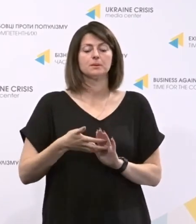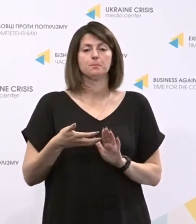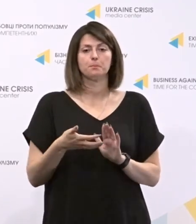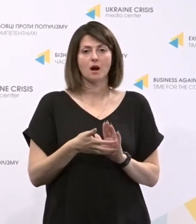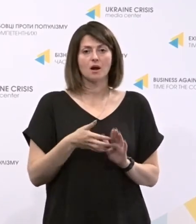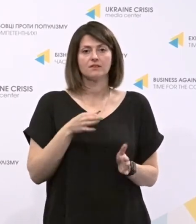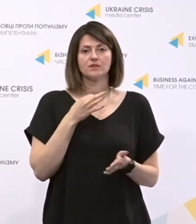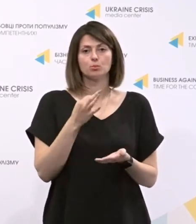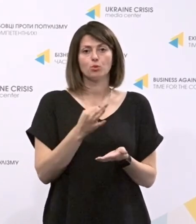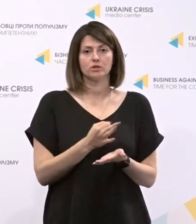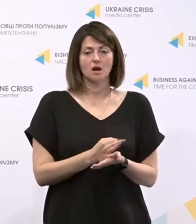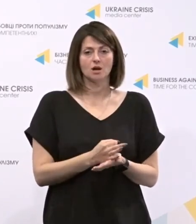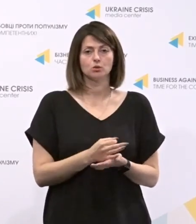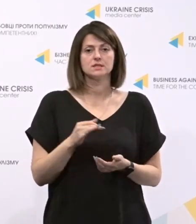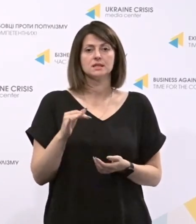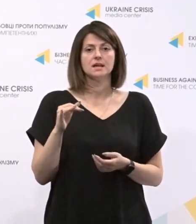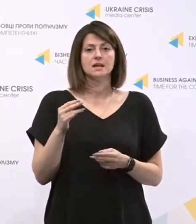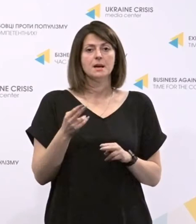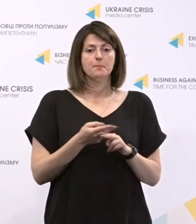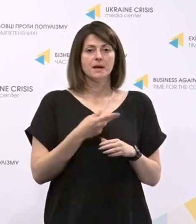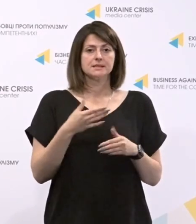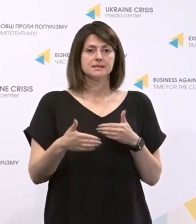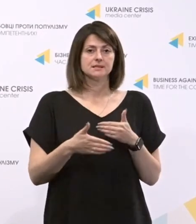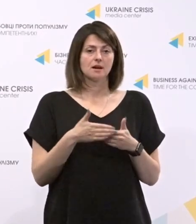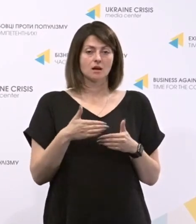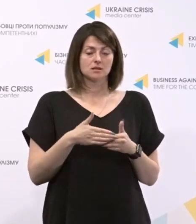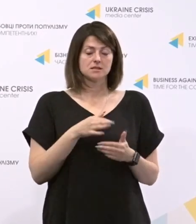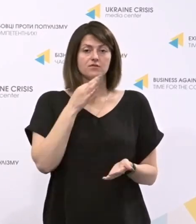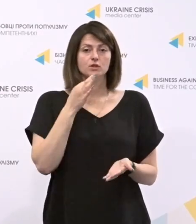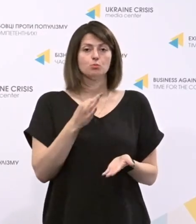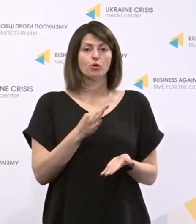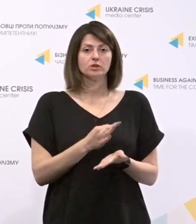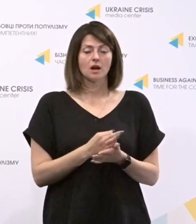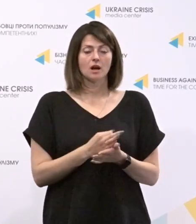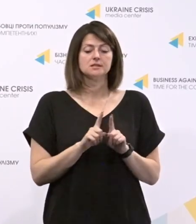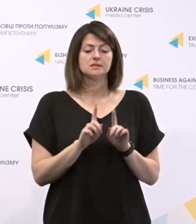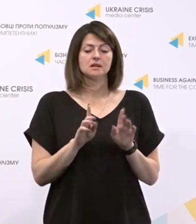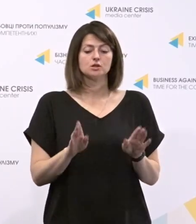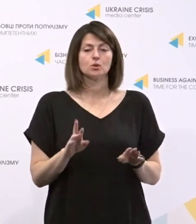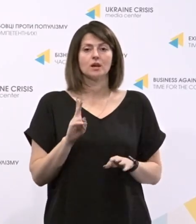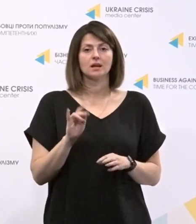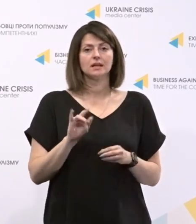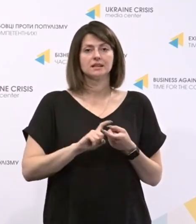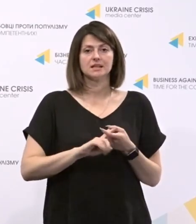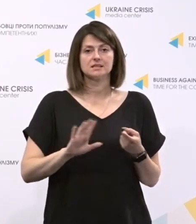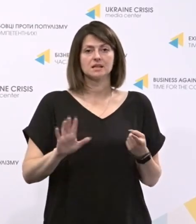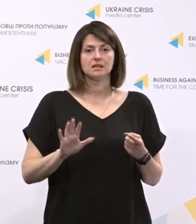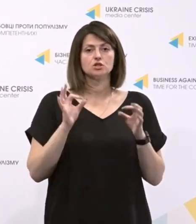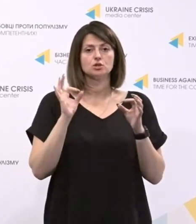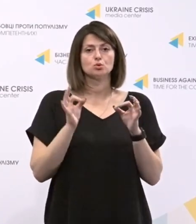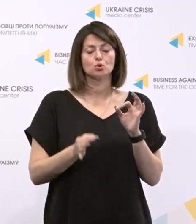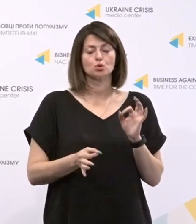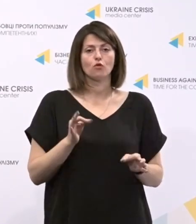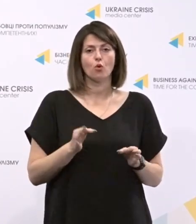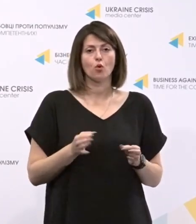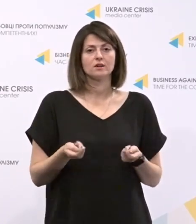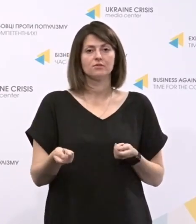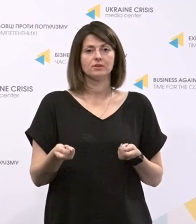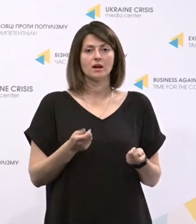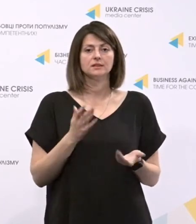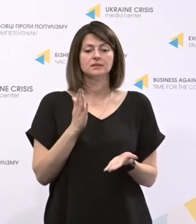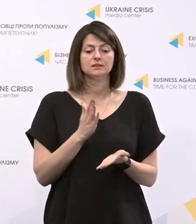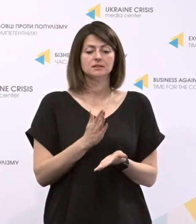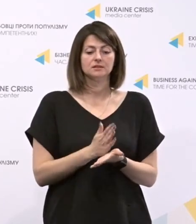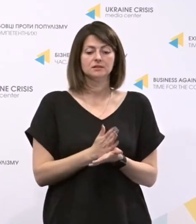Accountability, as well as independence of the judiciary, is essential to ensure access to justice, build